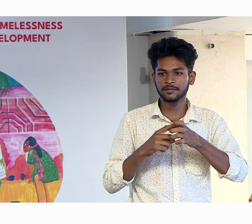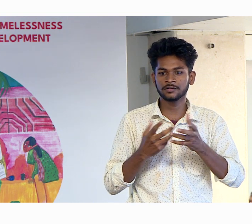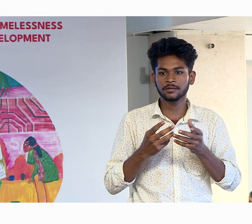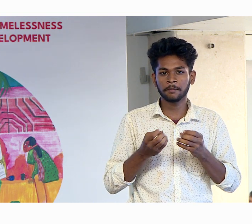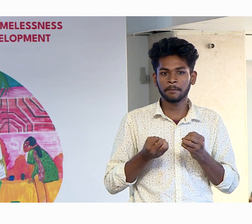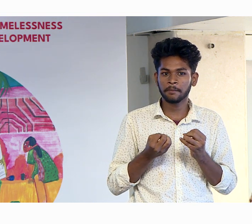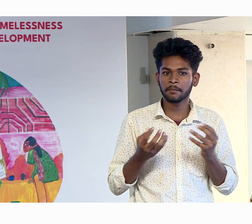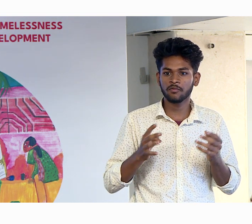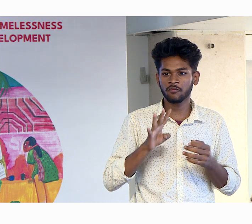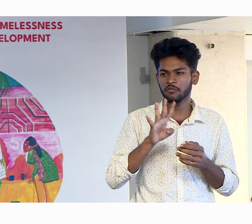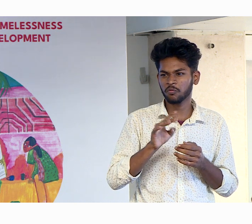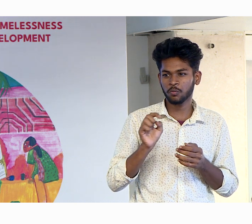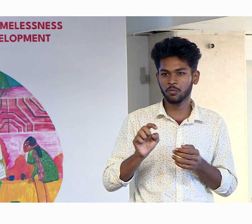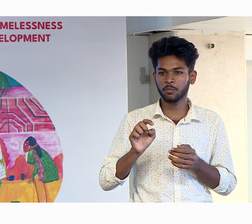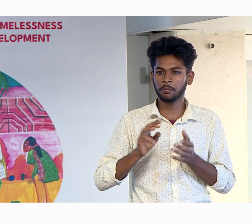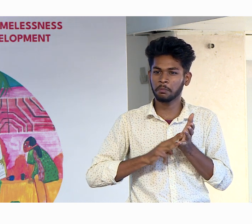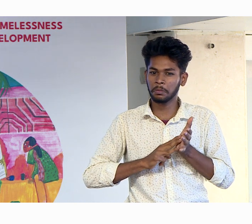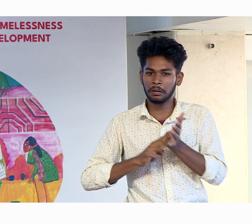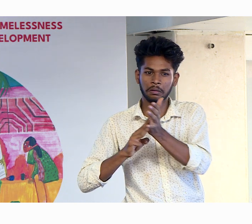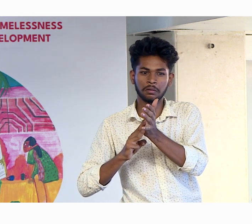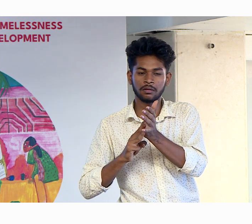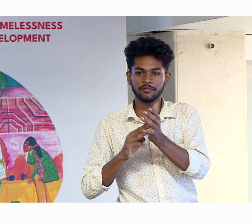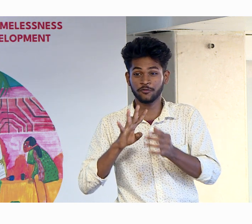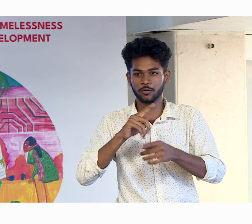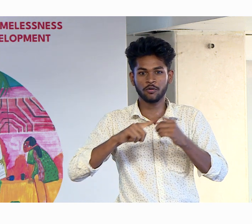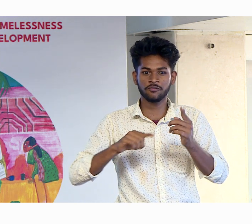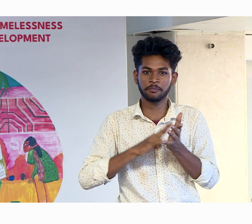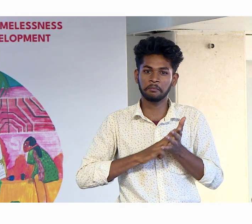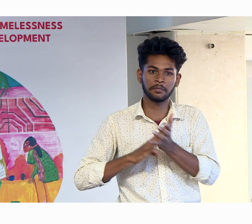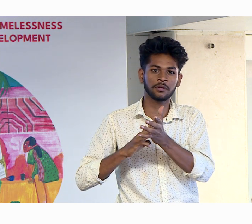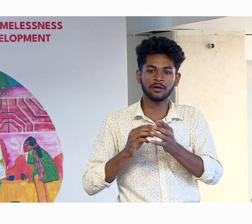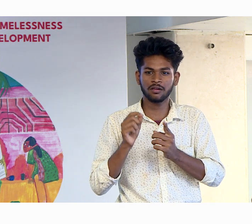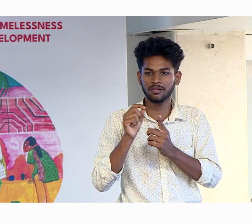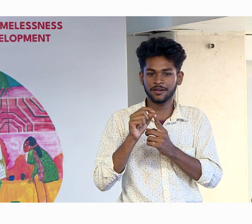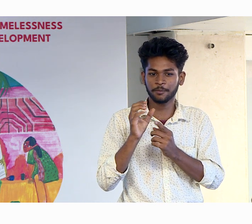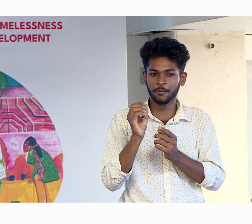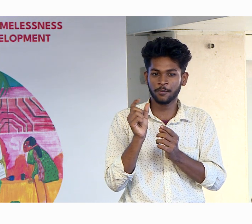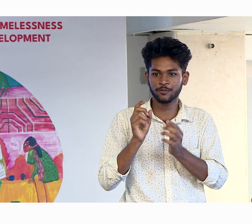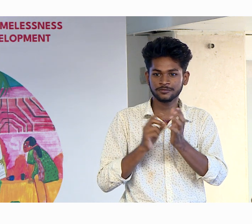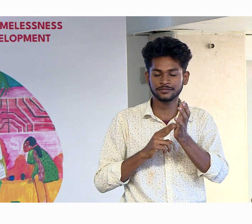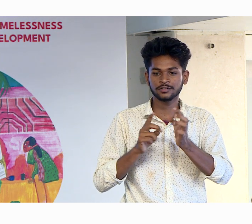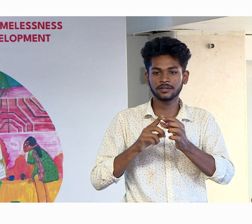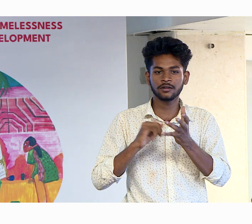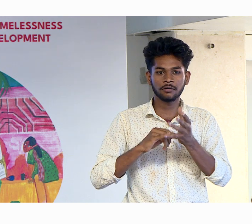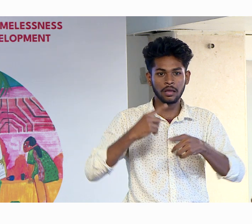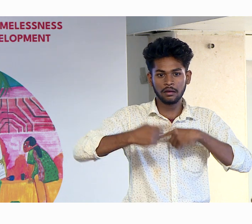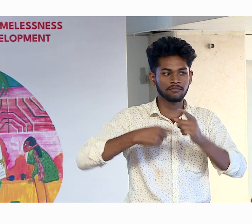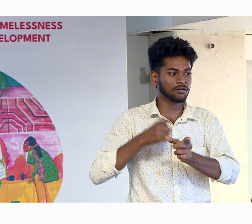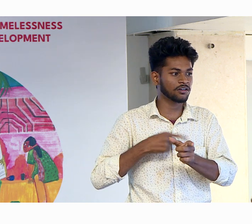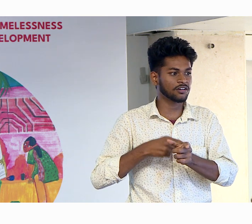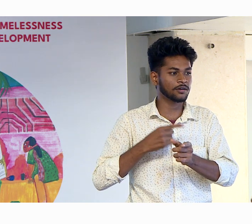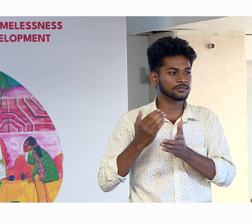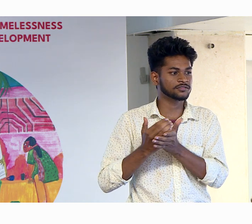saving £4.5 million sterling over the period of a year